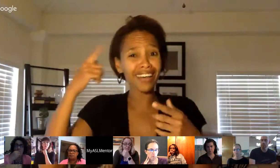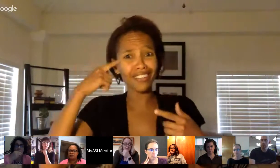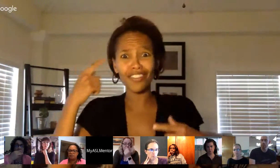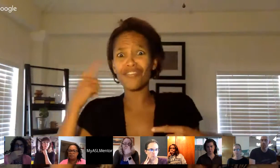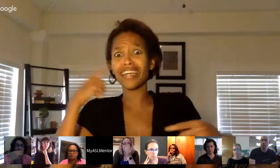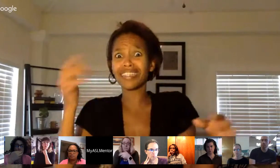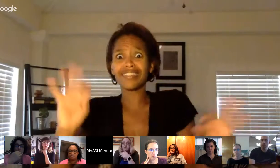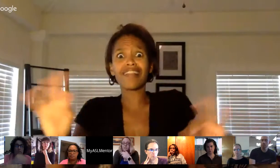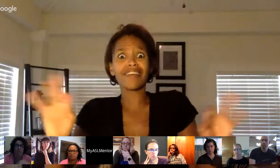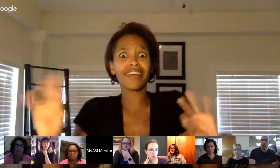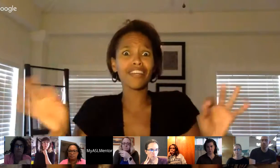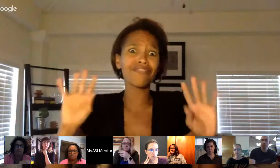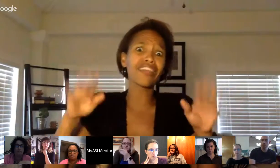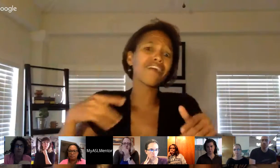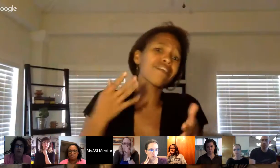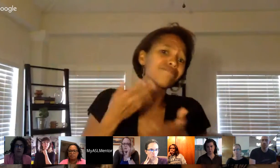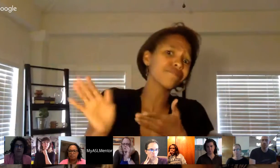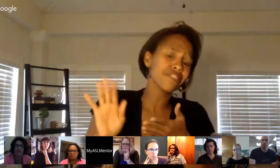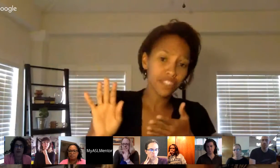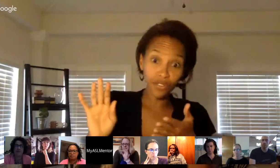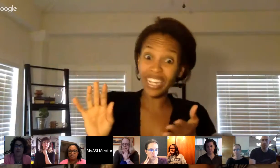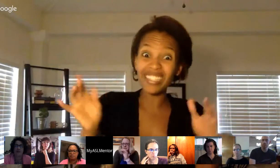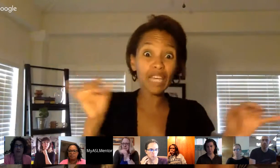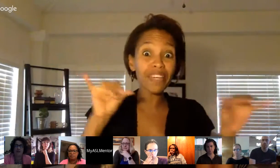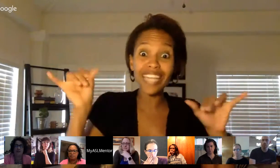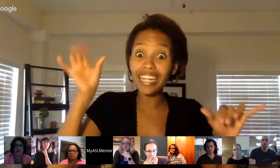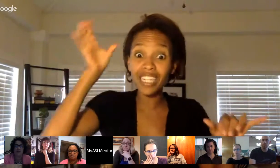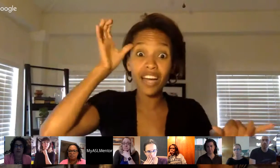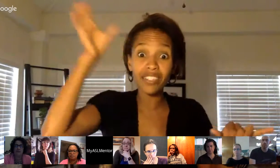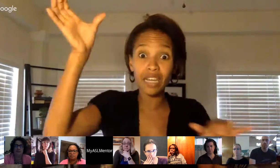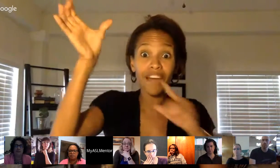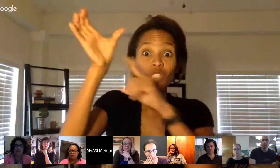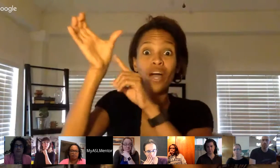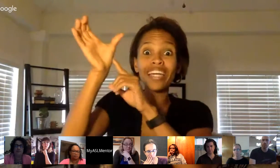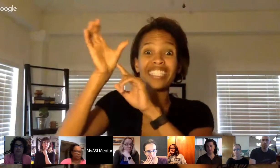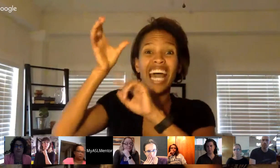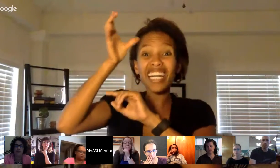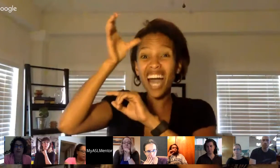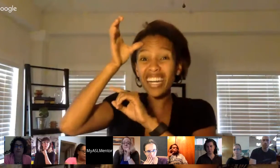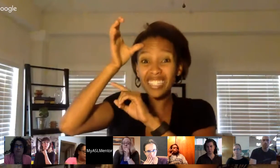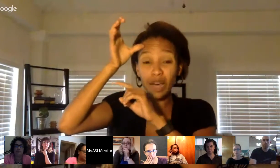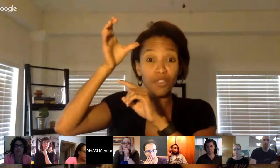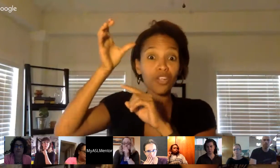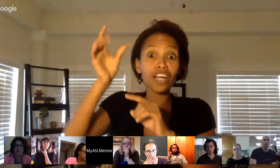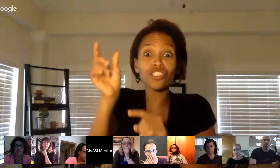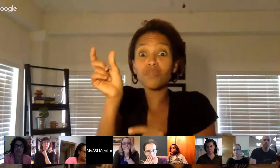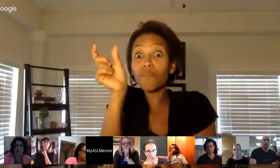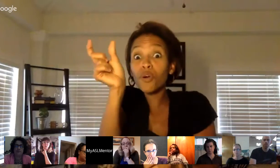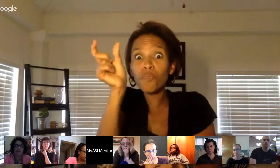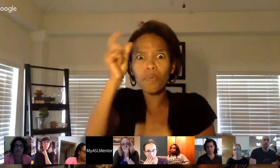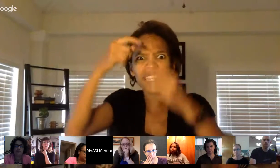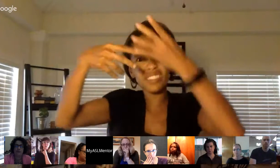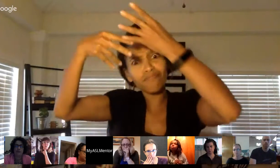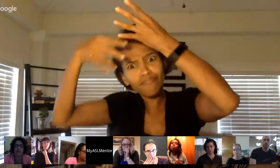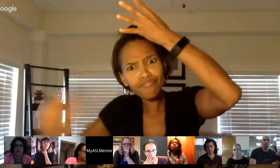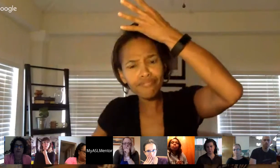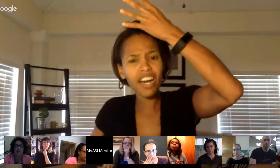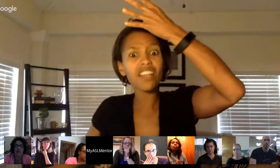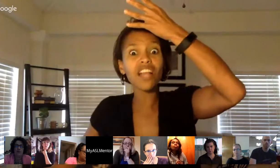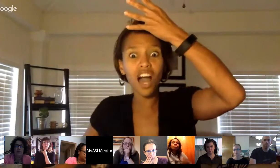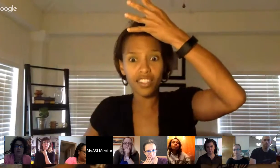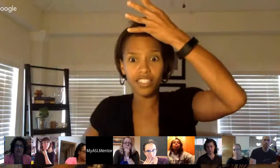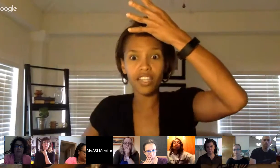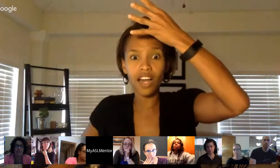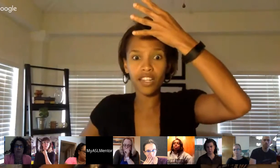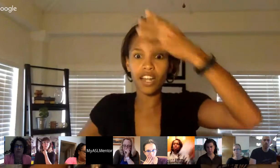have that, you think it's nothing, you're thinking, oh, right? Same exact concept. That's why it's, concepts are not just boop, but it's